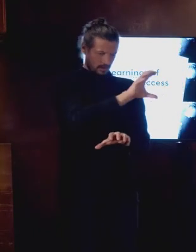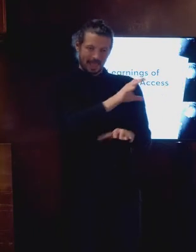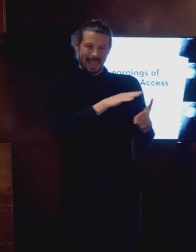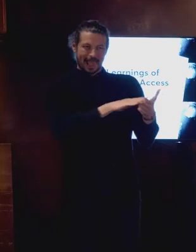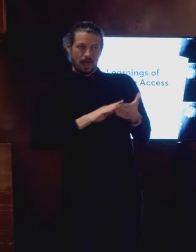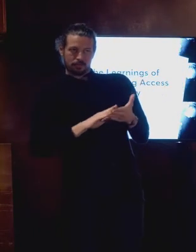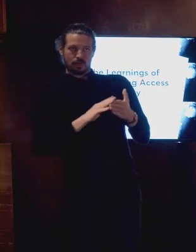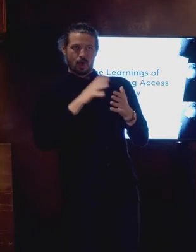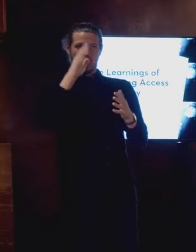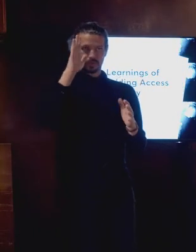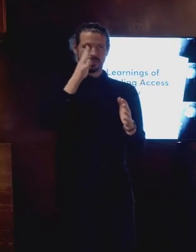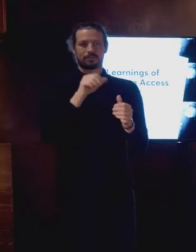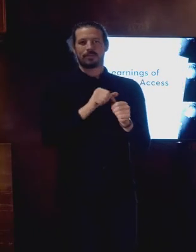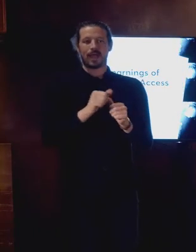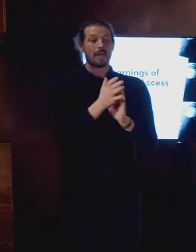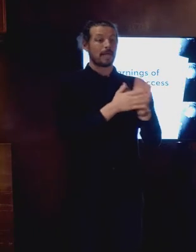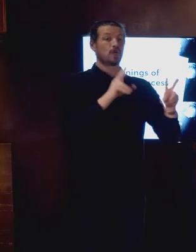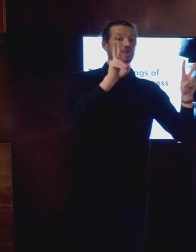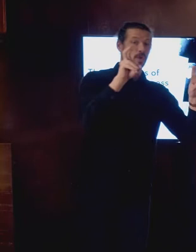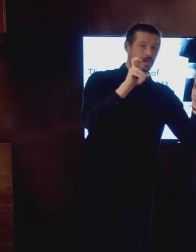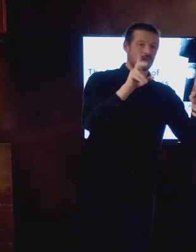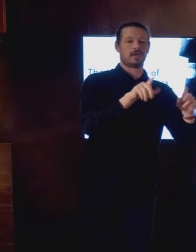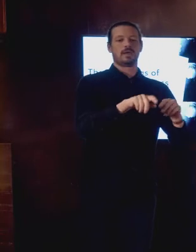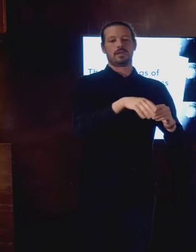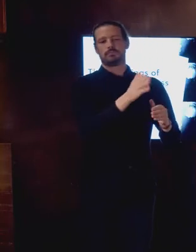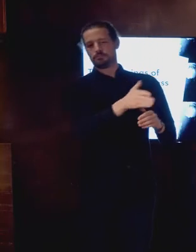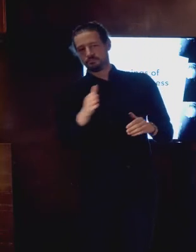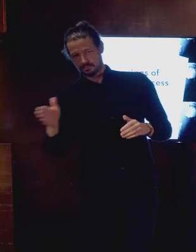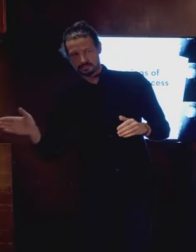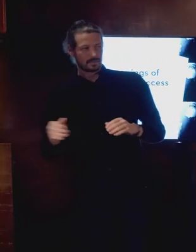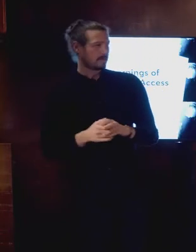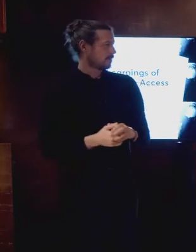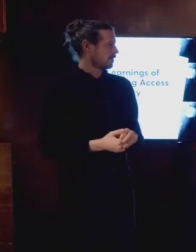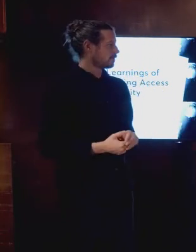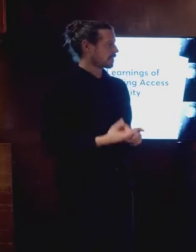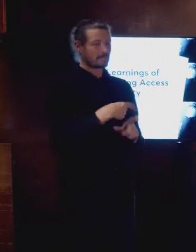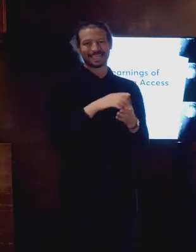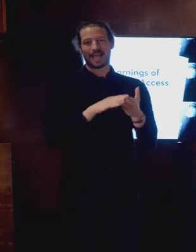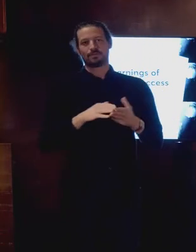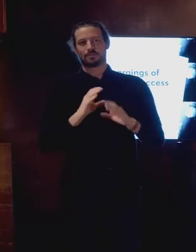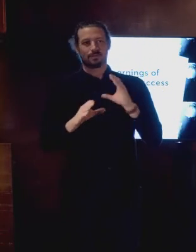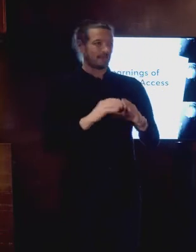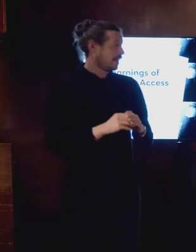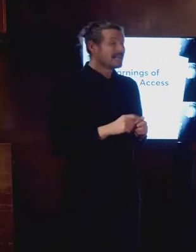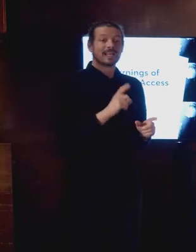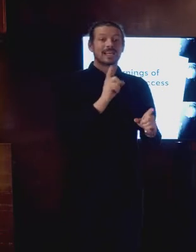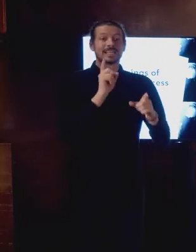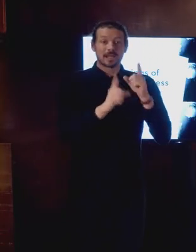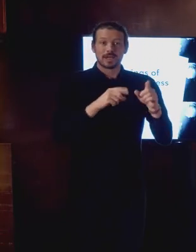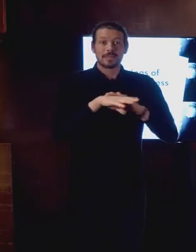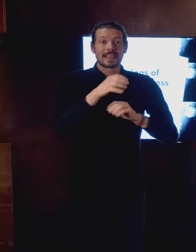sentence structure of topic first. And it improved our communication with each other. Oh, my gosh, in the car, I'd be like, blah, blah, blah, blah, stop,